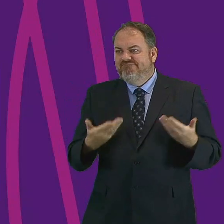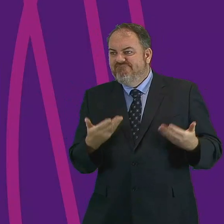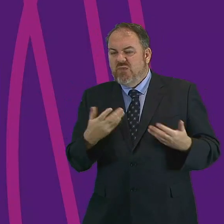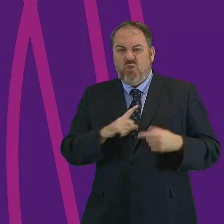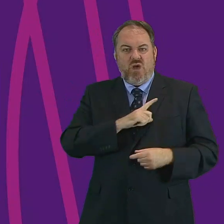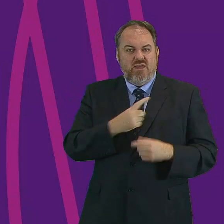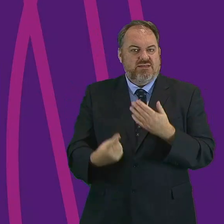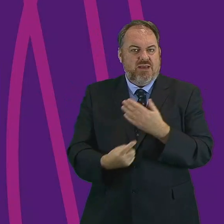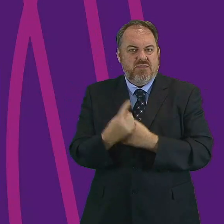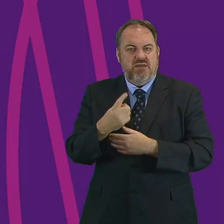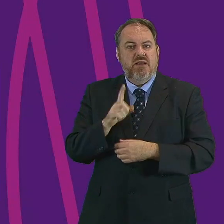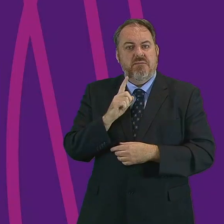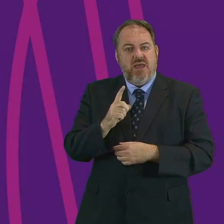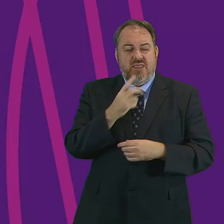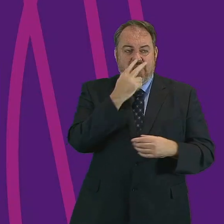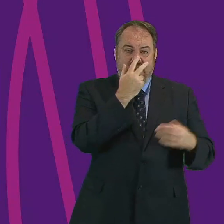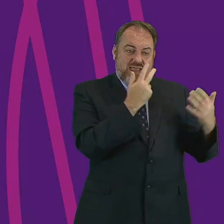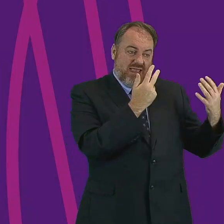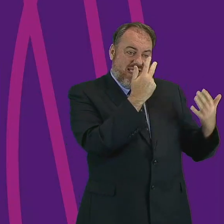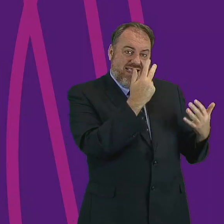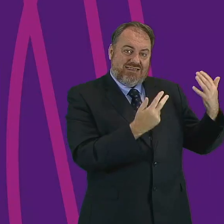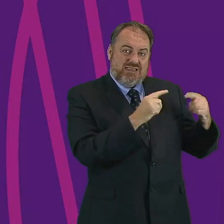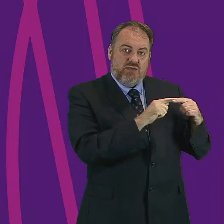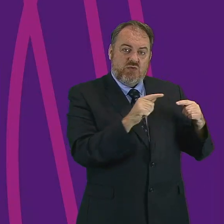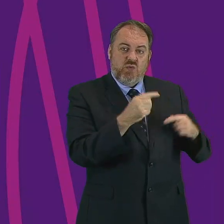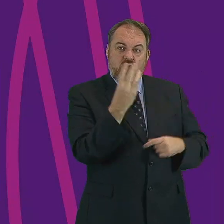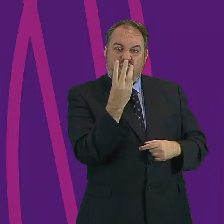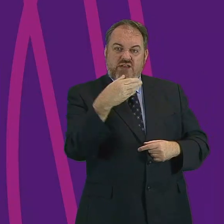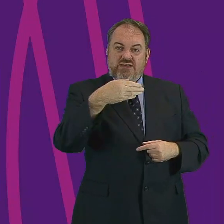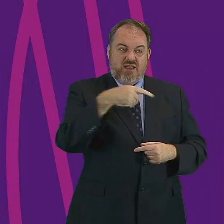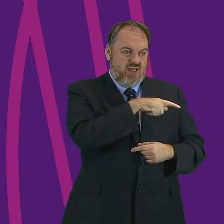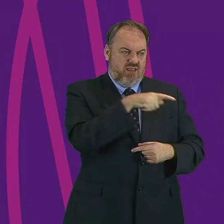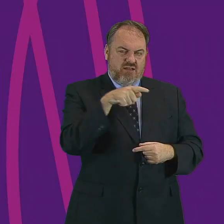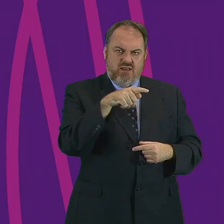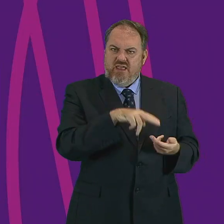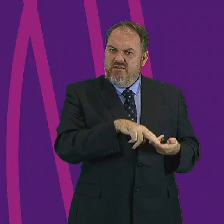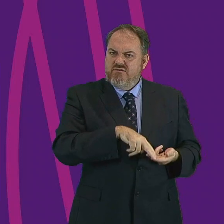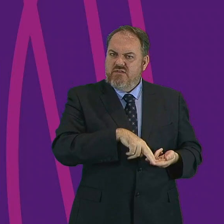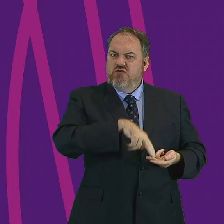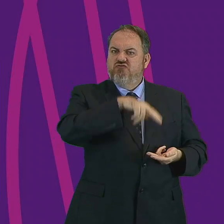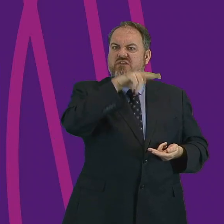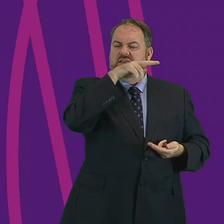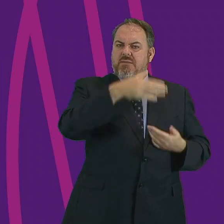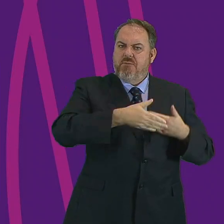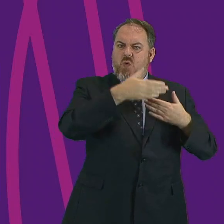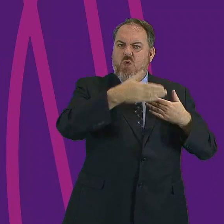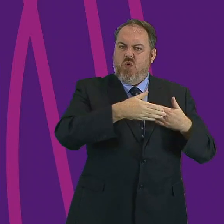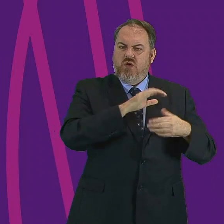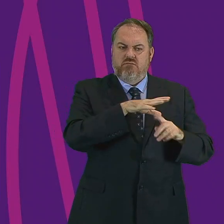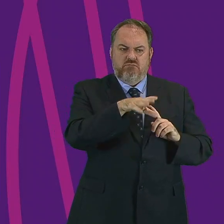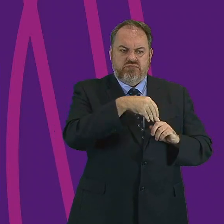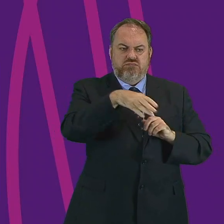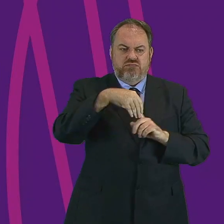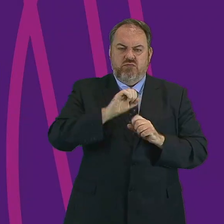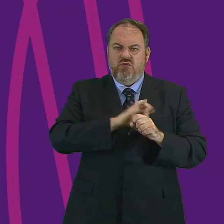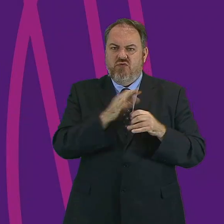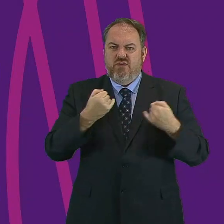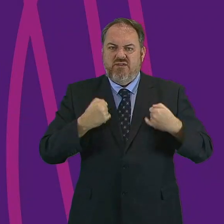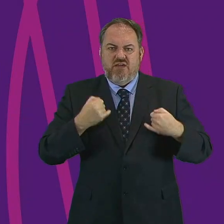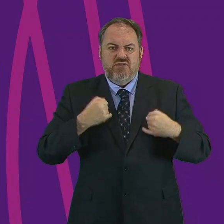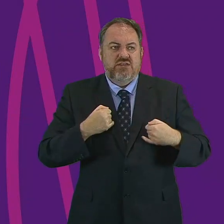around schemes like this, but we are getting on with the discussions with COSLA to finalise the details of this, and I'm sure the Finance Secretary will